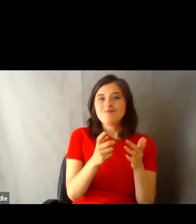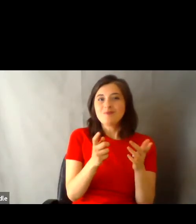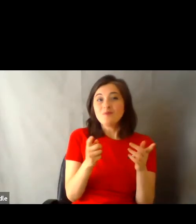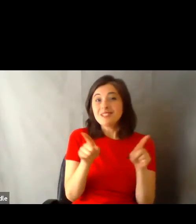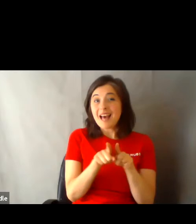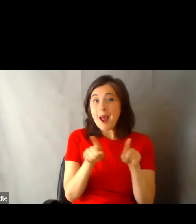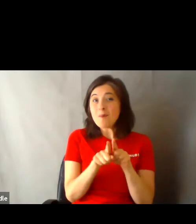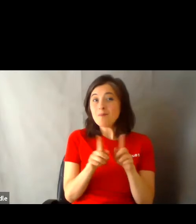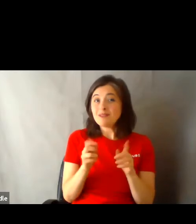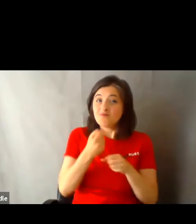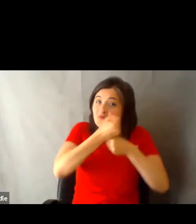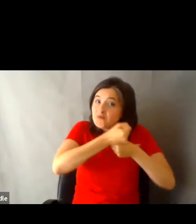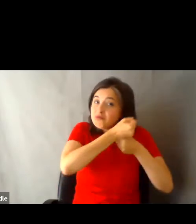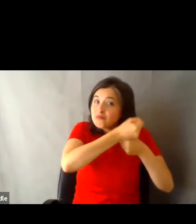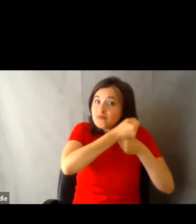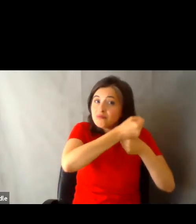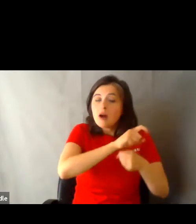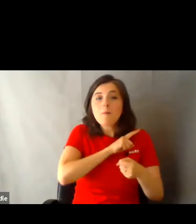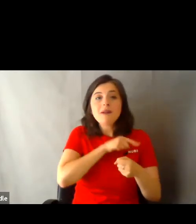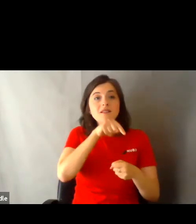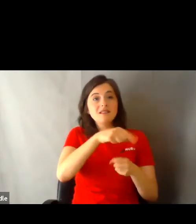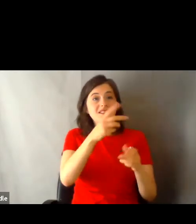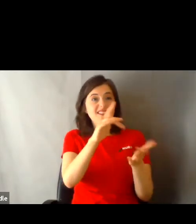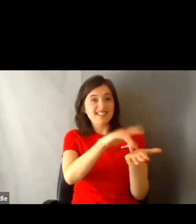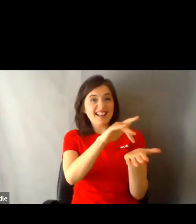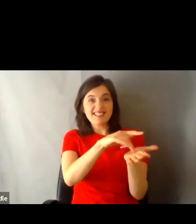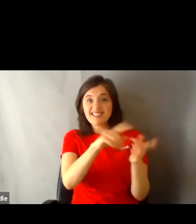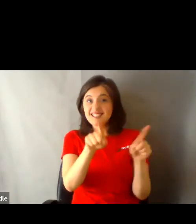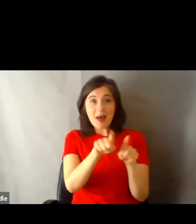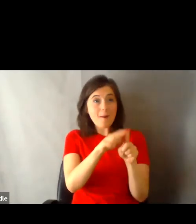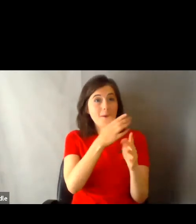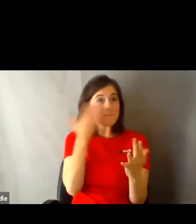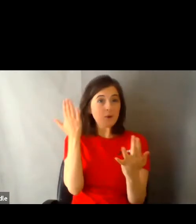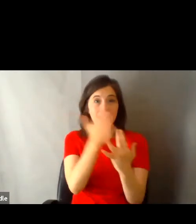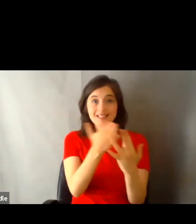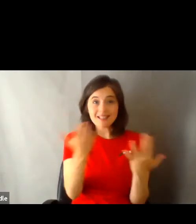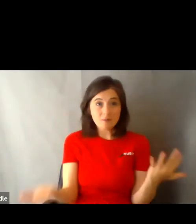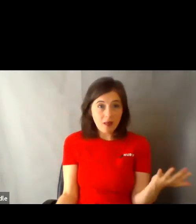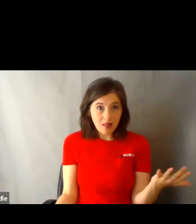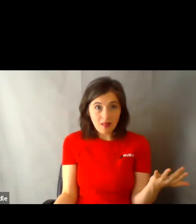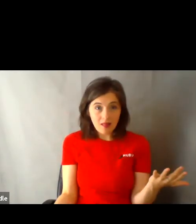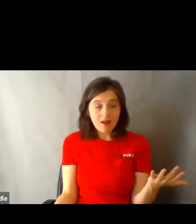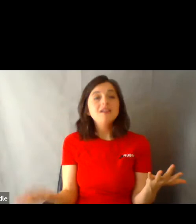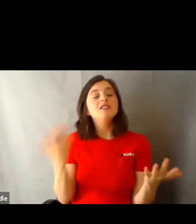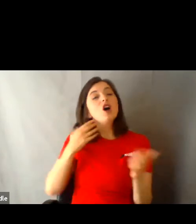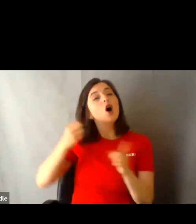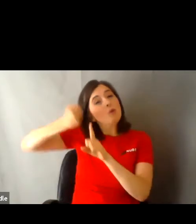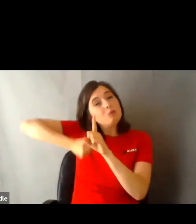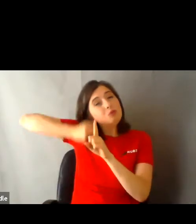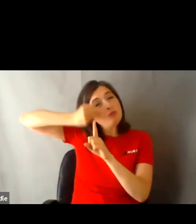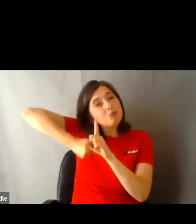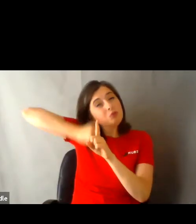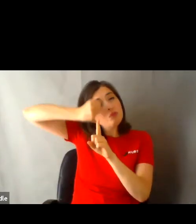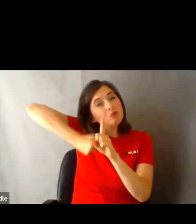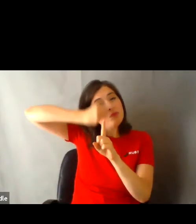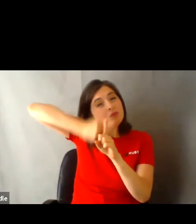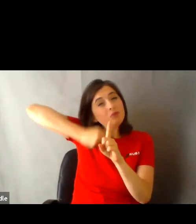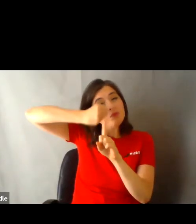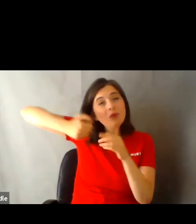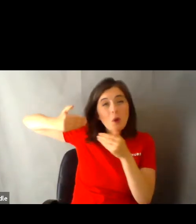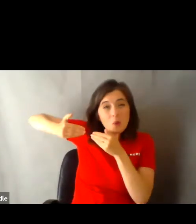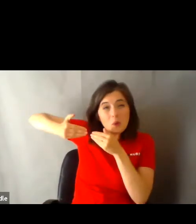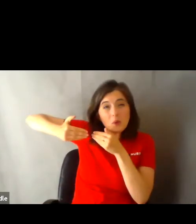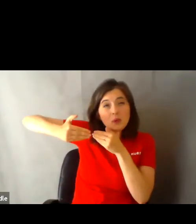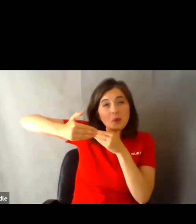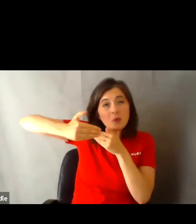were completely inaccessible as well. And we fought a campaign long and hard over the